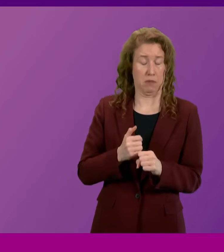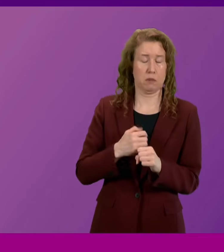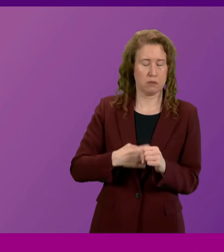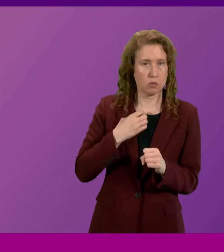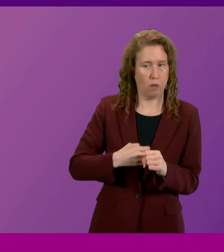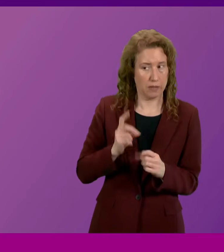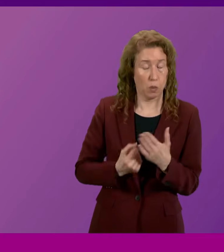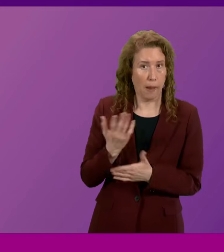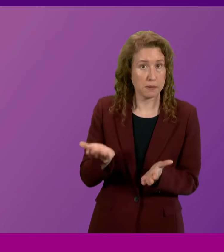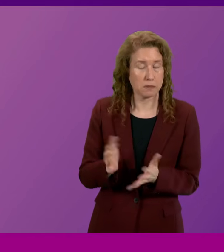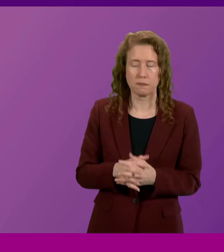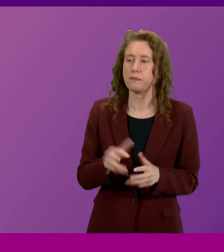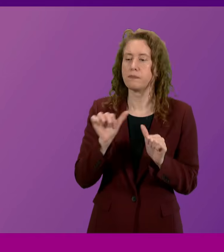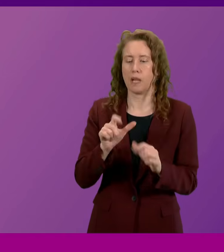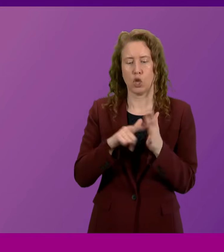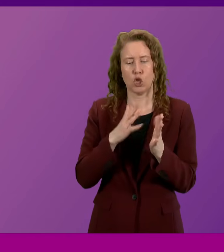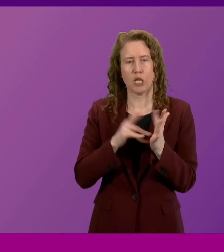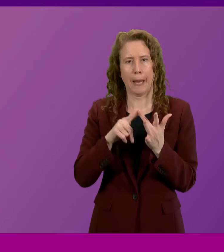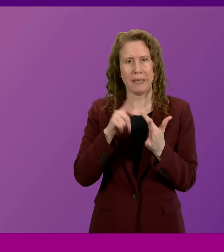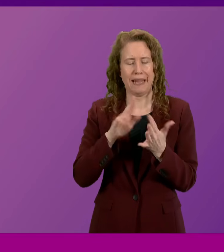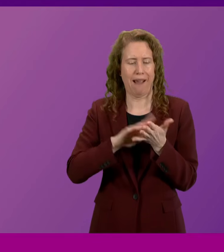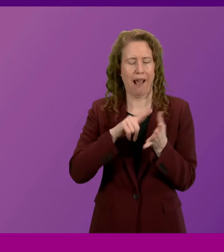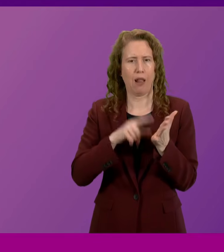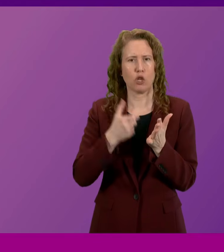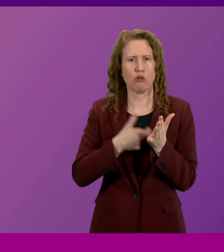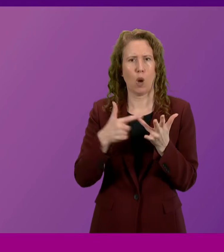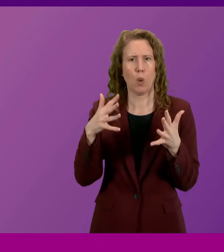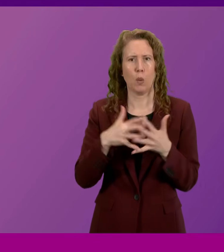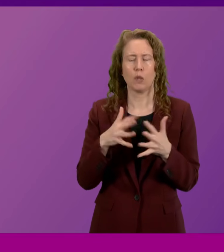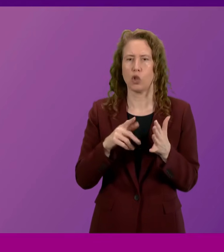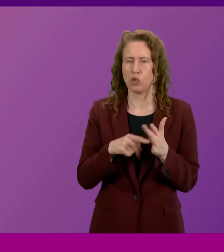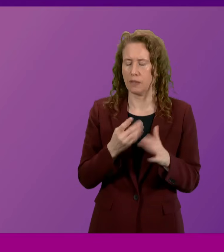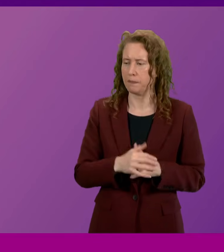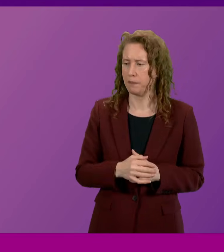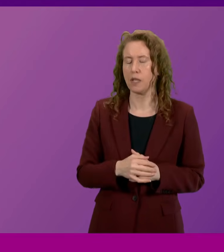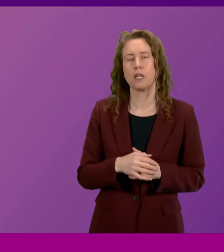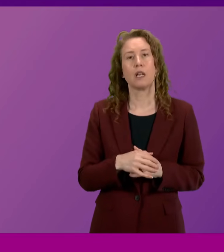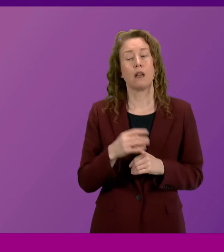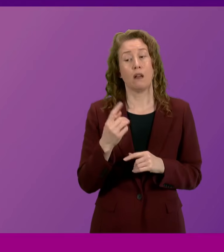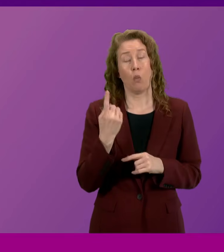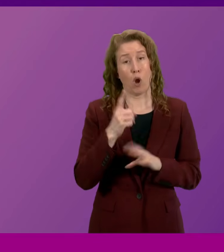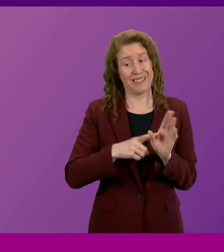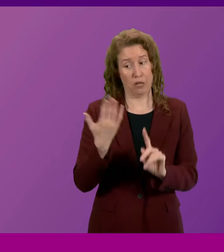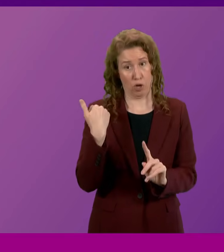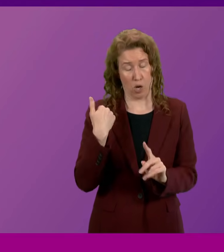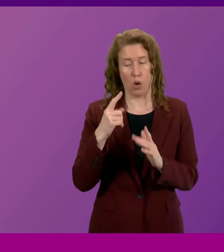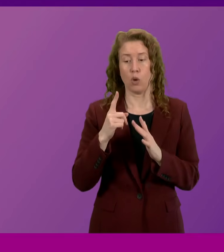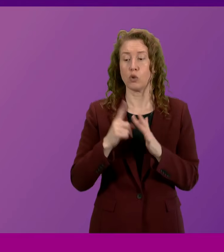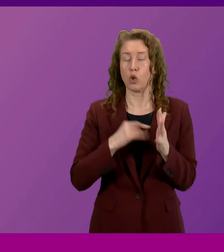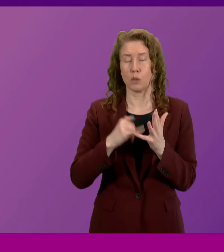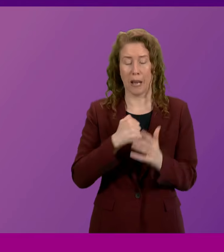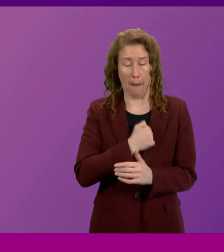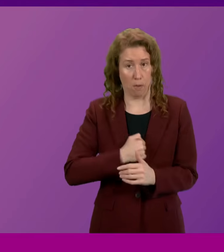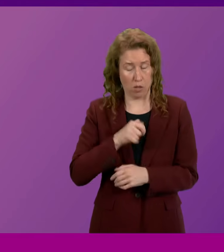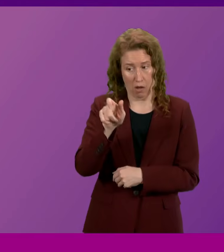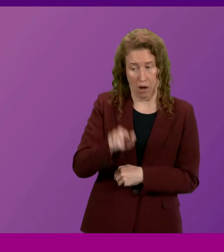getting. Jamie Halker-Johnston. It's just been over a year since John Swinney publicly apologised to Ailey Beaton for what he described